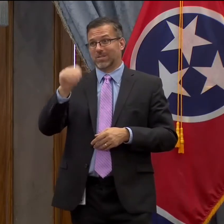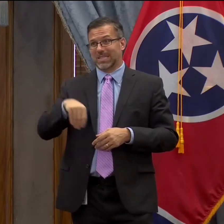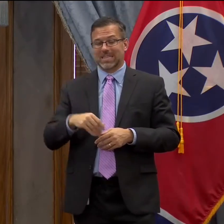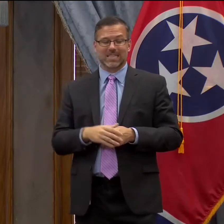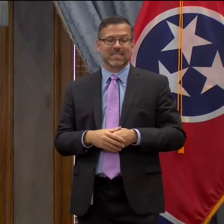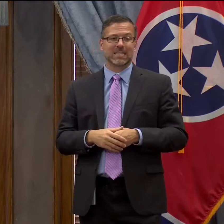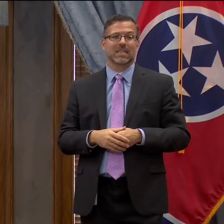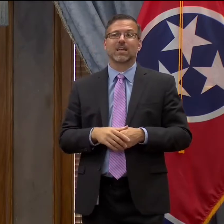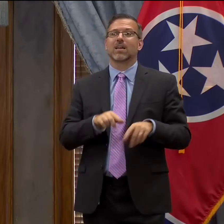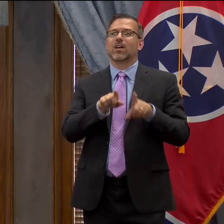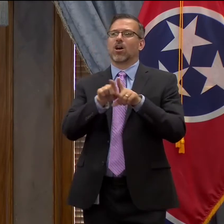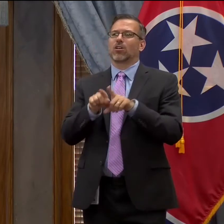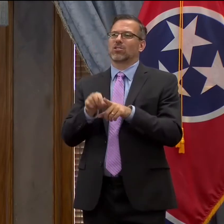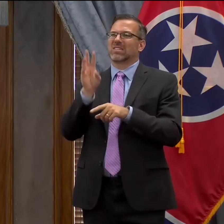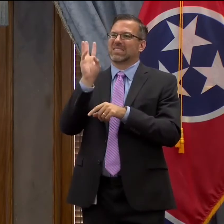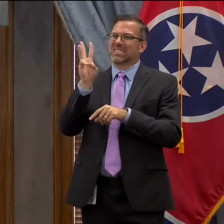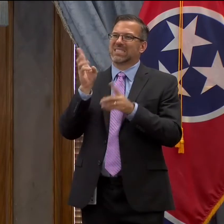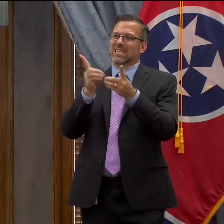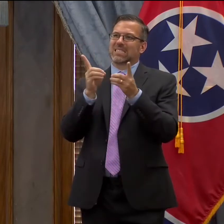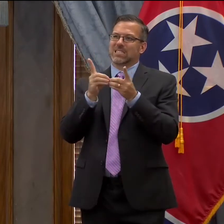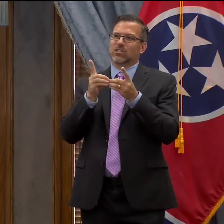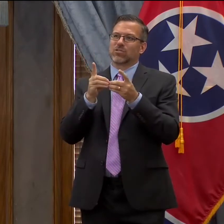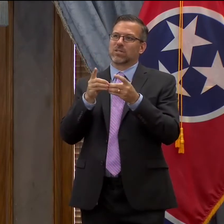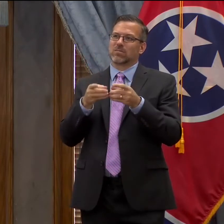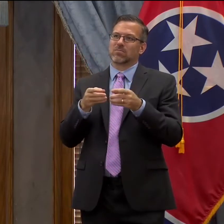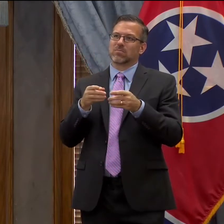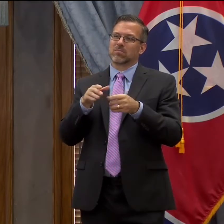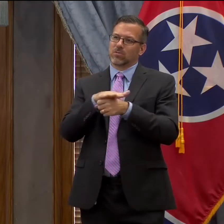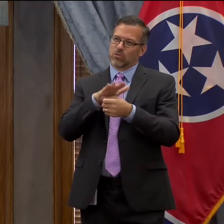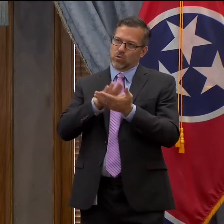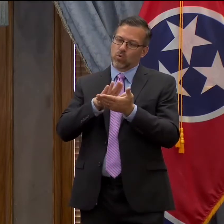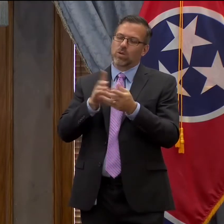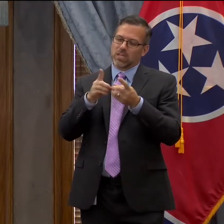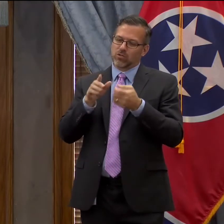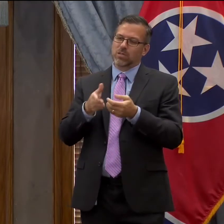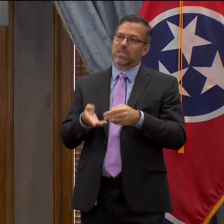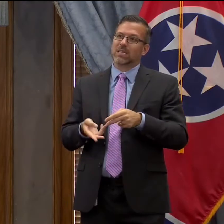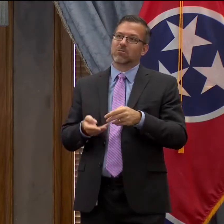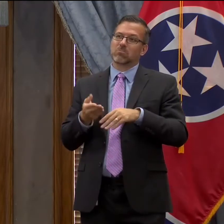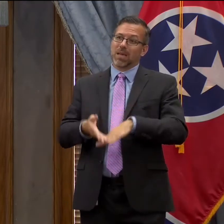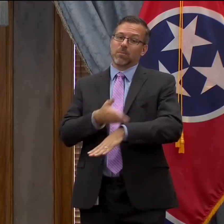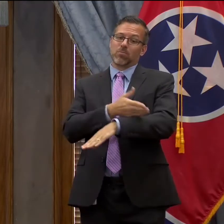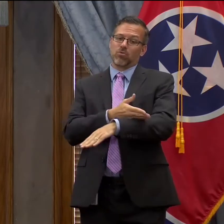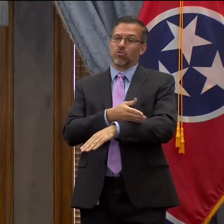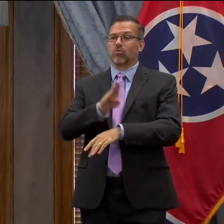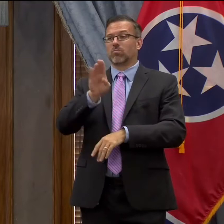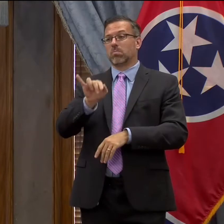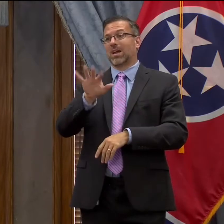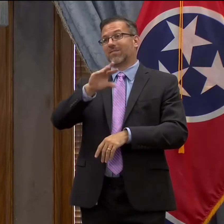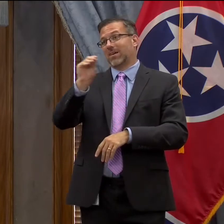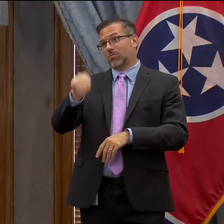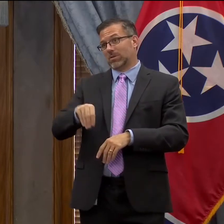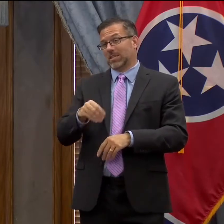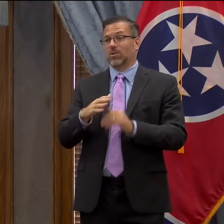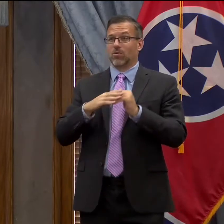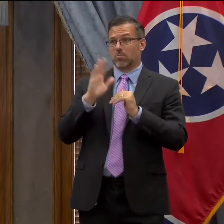then we also saw 6 districts improve by 5 percentage points or more, which is a pretty incredible gain for graduation rates. So very proud of those schools and districts